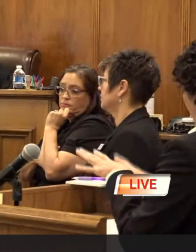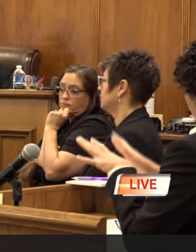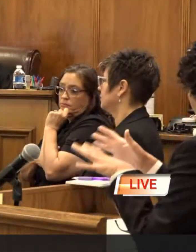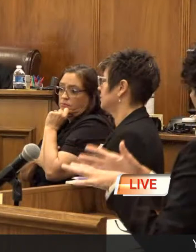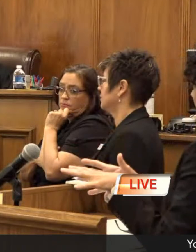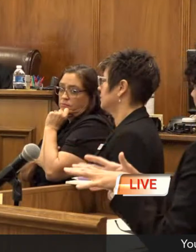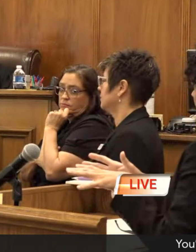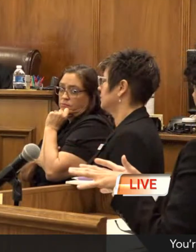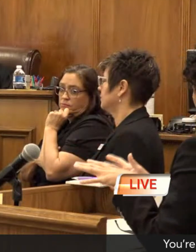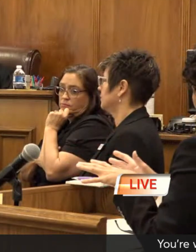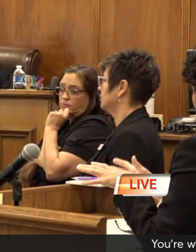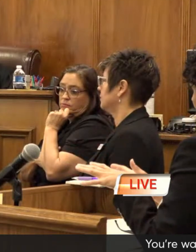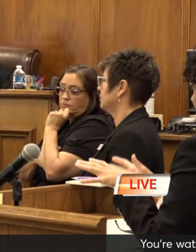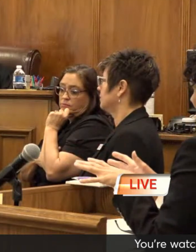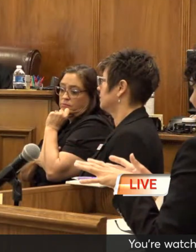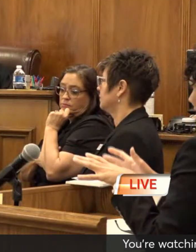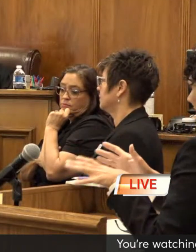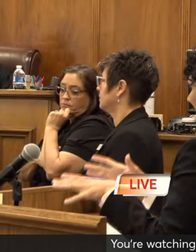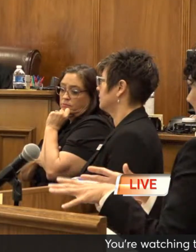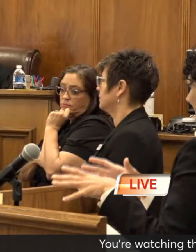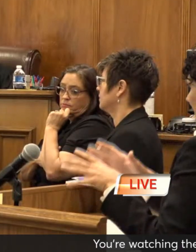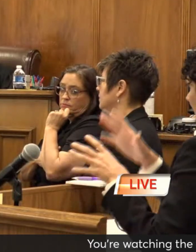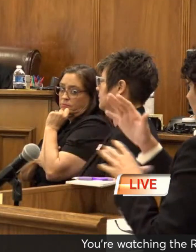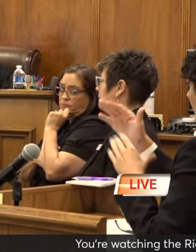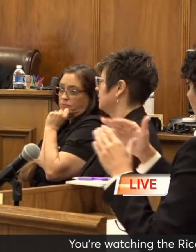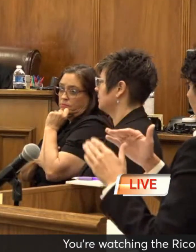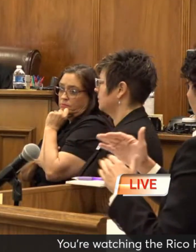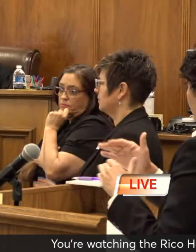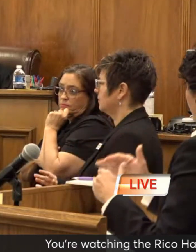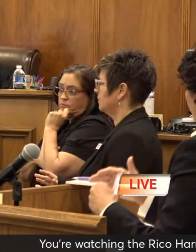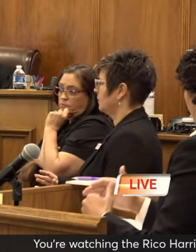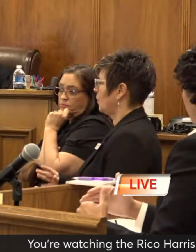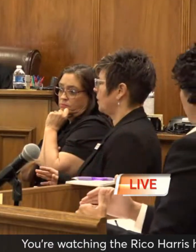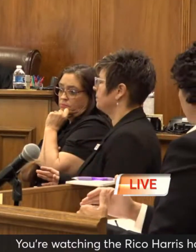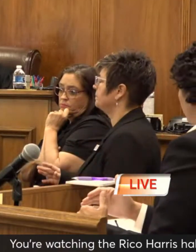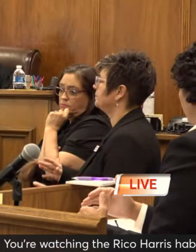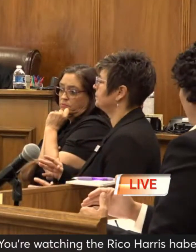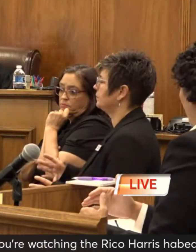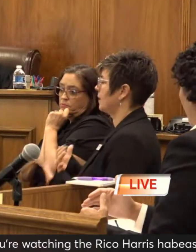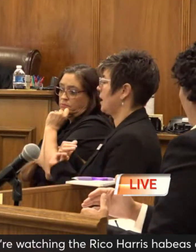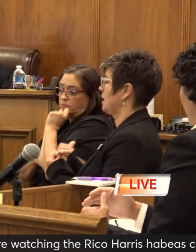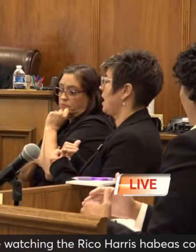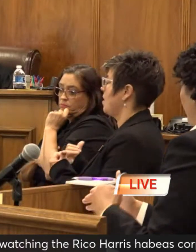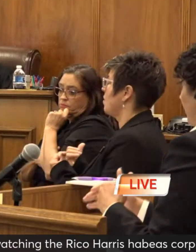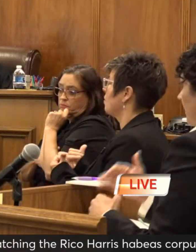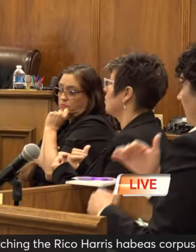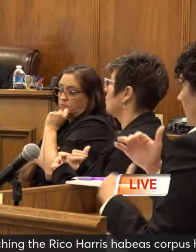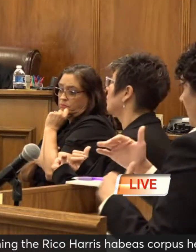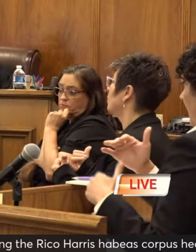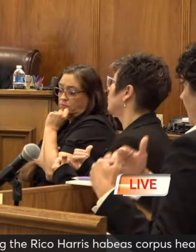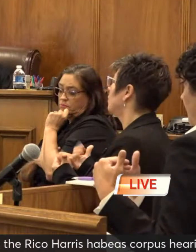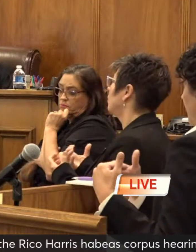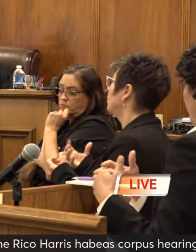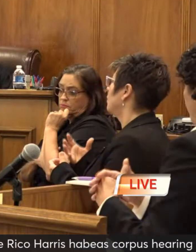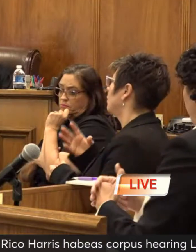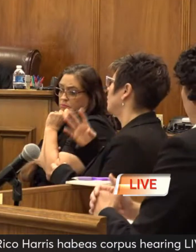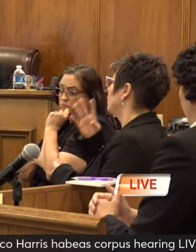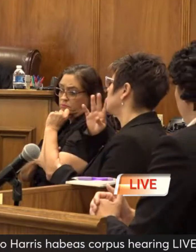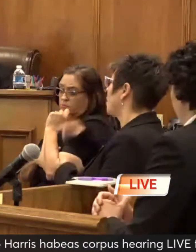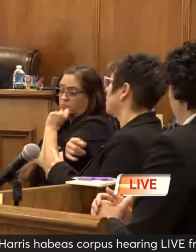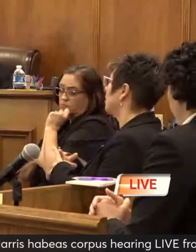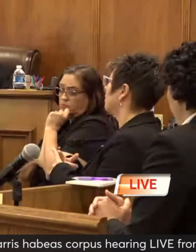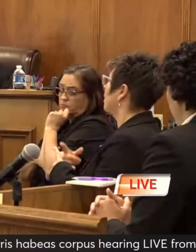But I want to change and kind of talk about your communication with Mr. Harris's